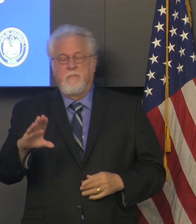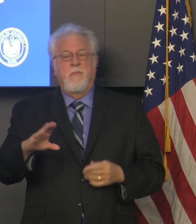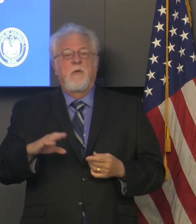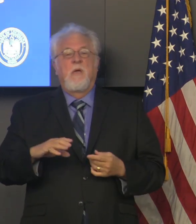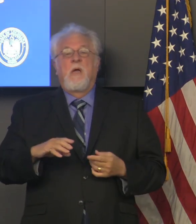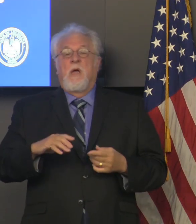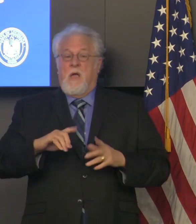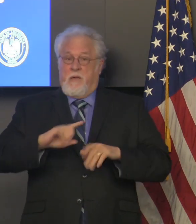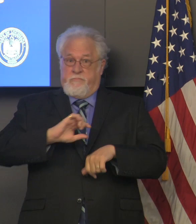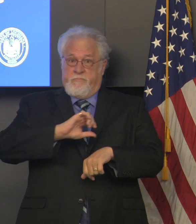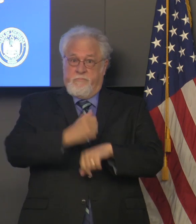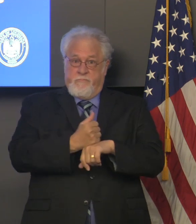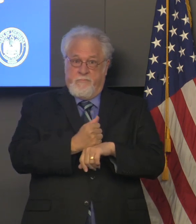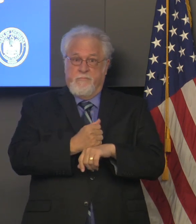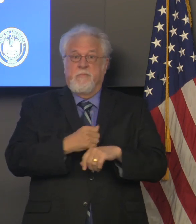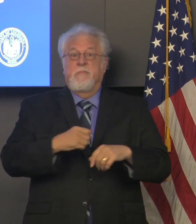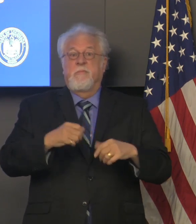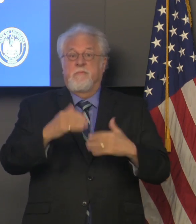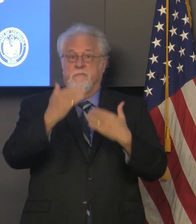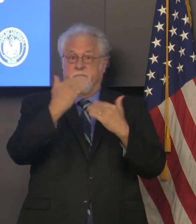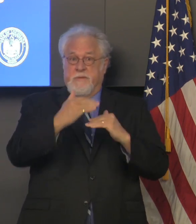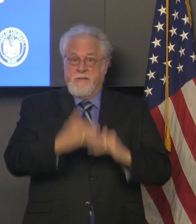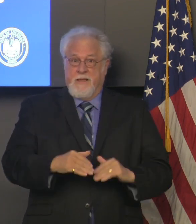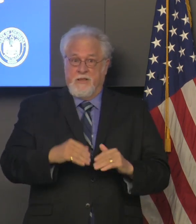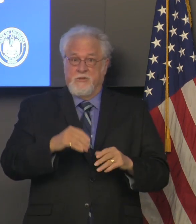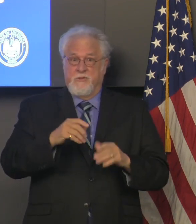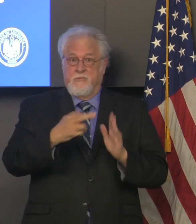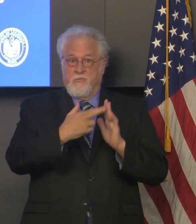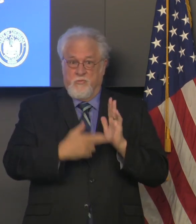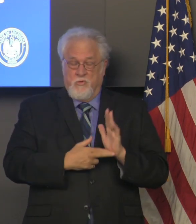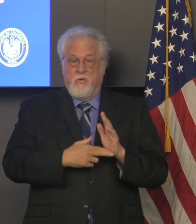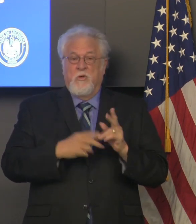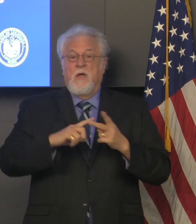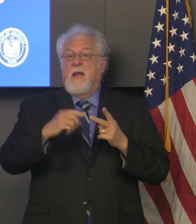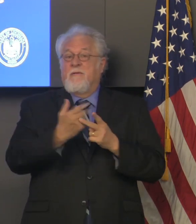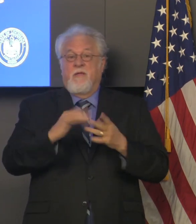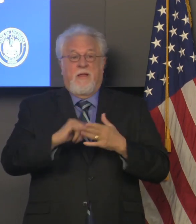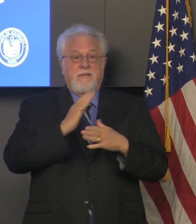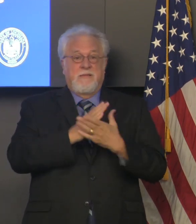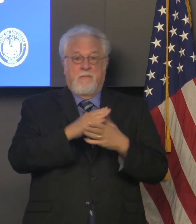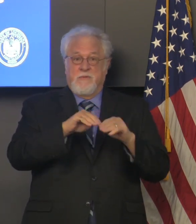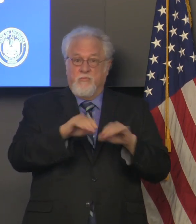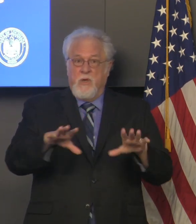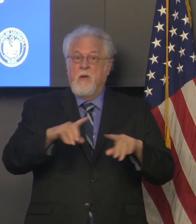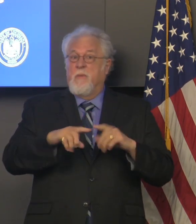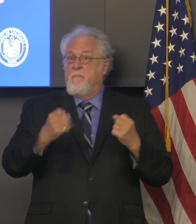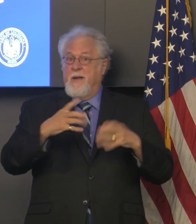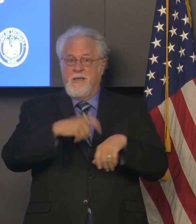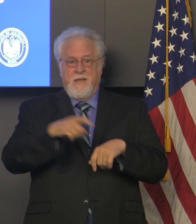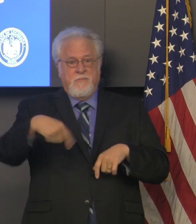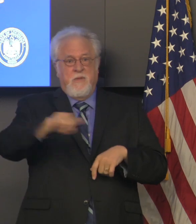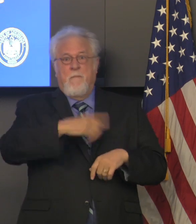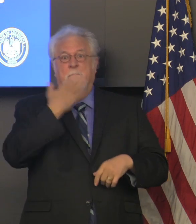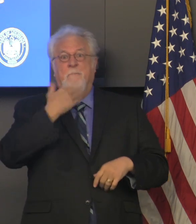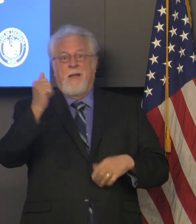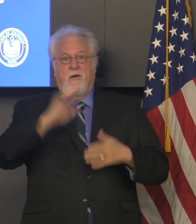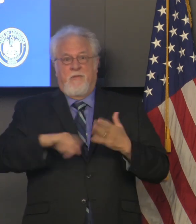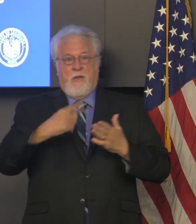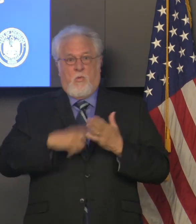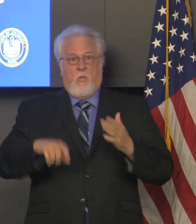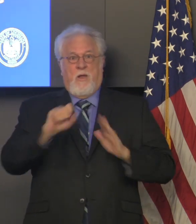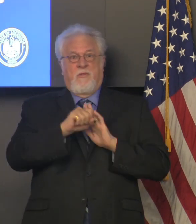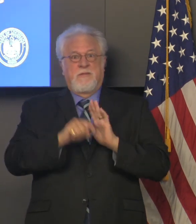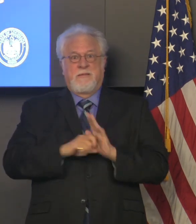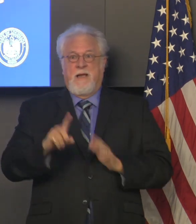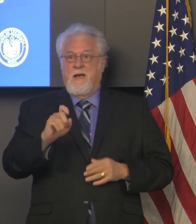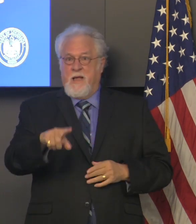only implementing these mitigation measures and all of these things that stop the spread, but in many cases they've exceeded what the state has asked of them,